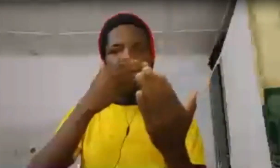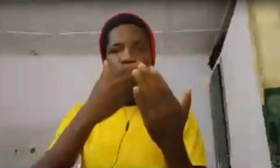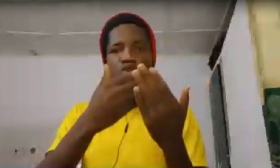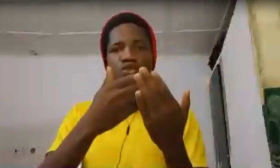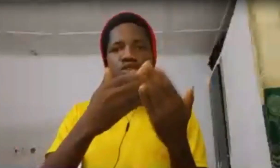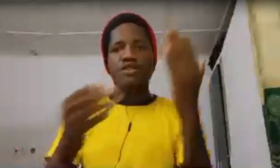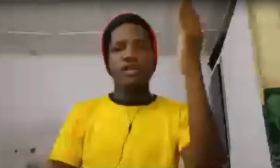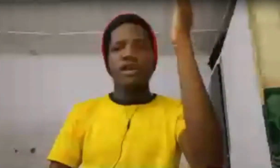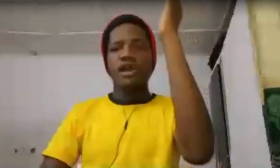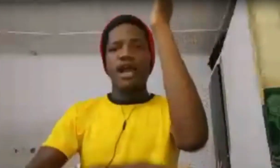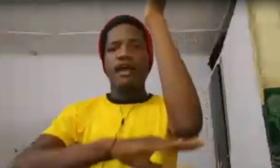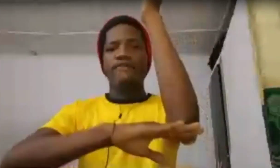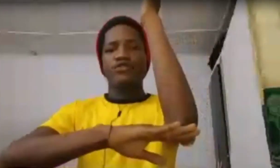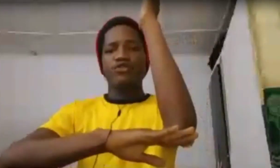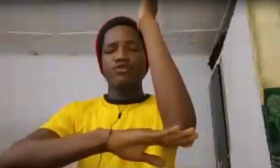good afternoon,